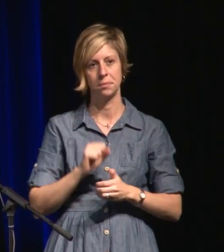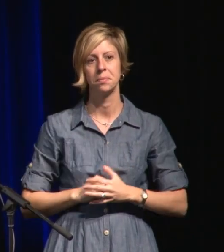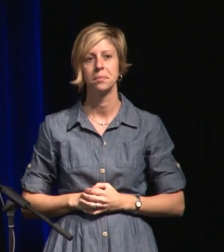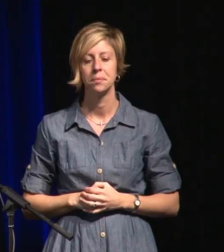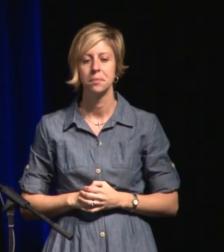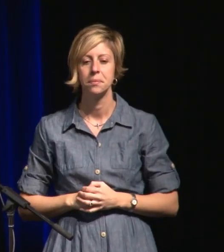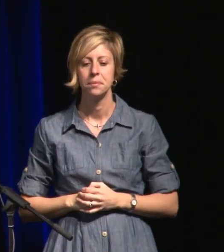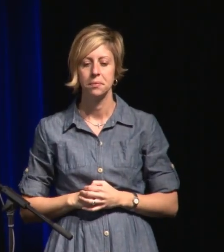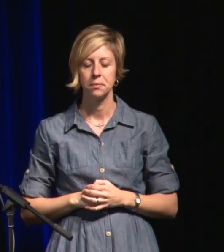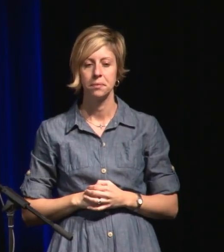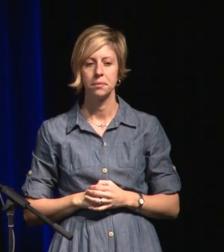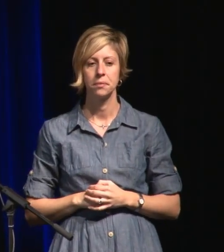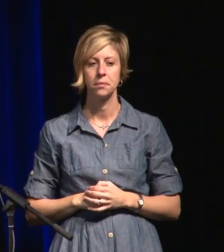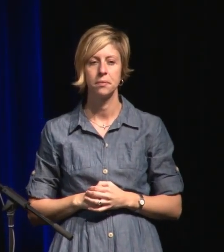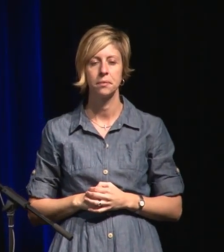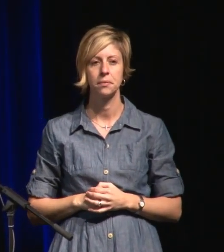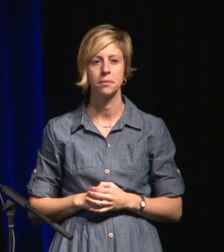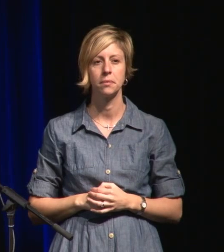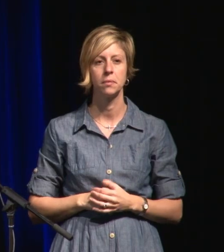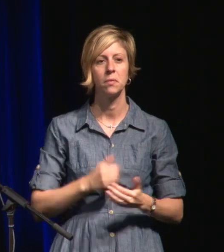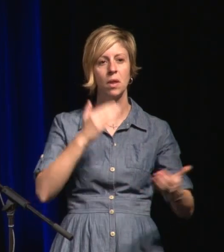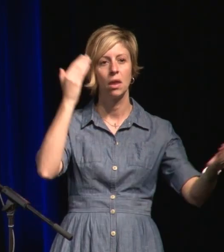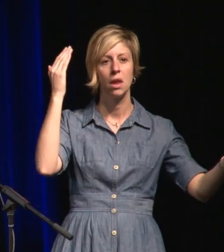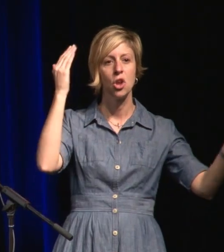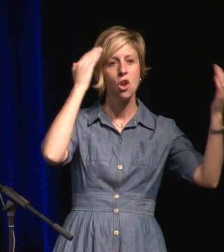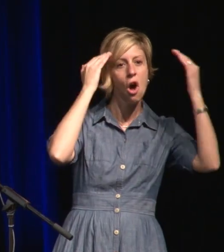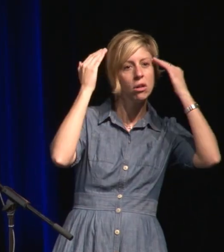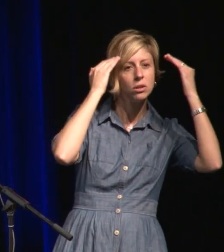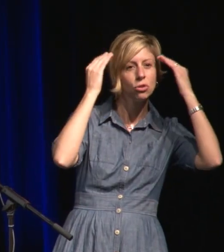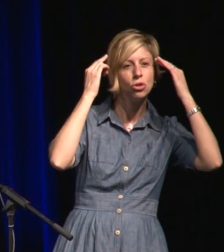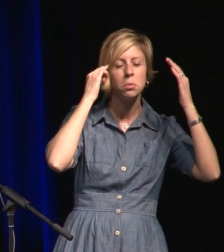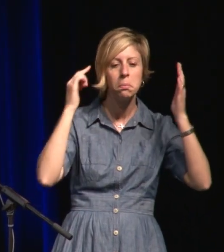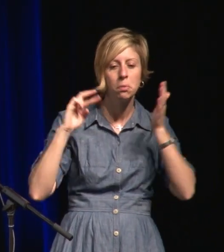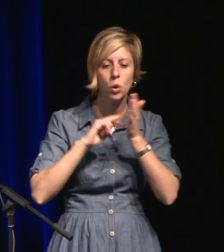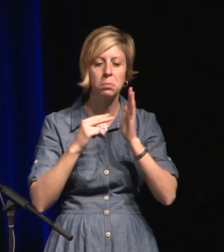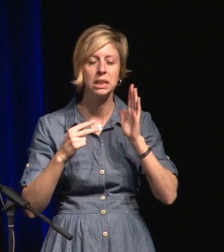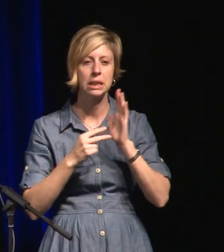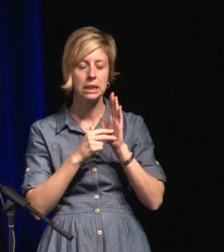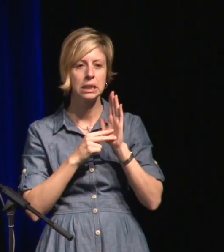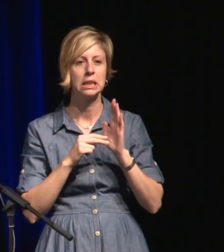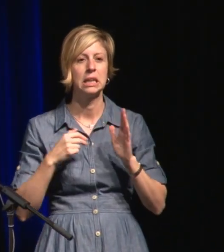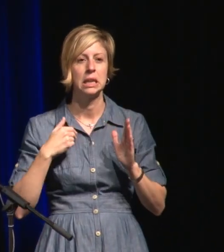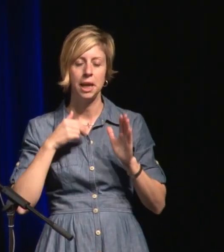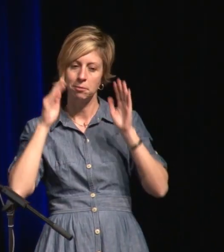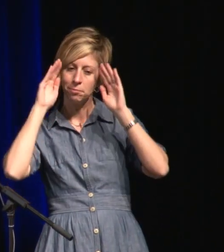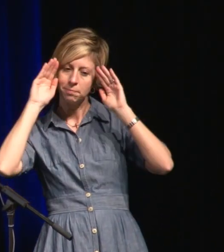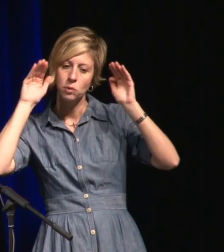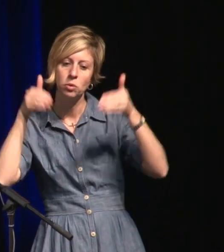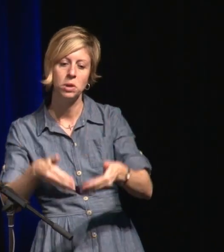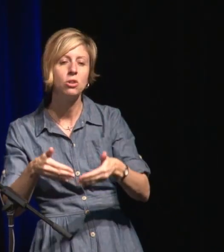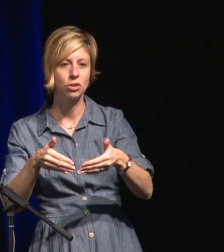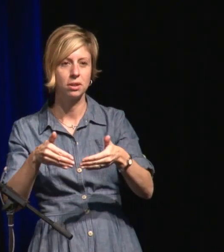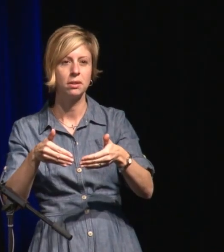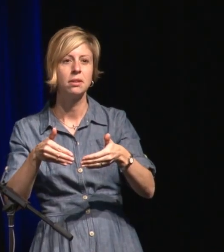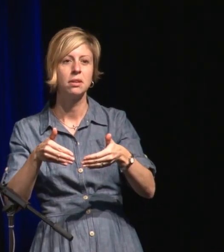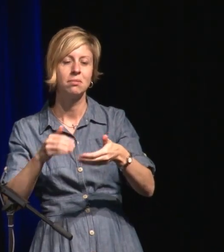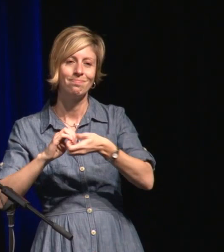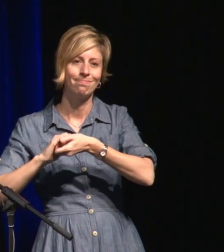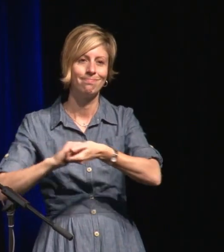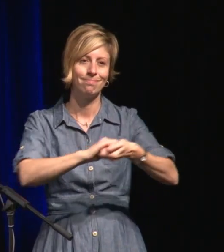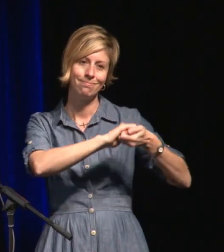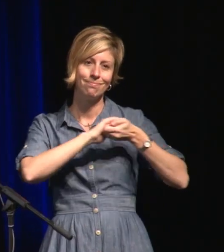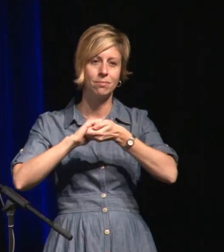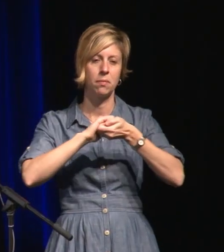Knowledge combined with purpose and determination is transformative. Together, they create a powerful force